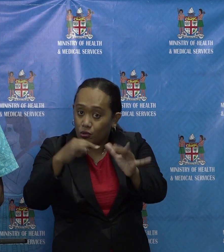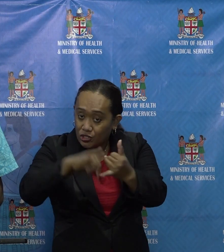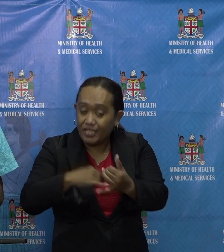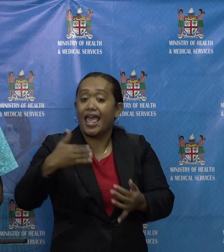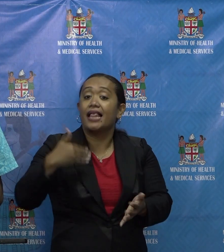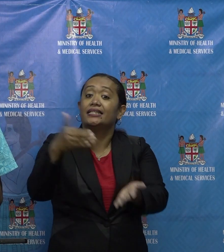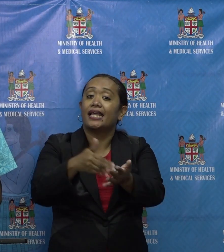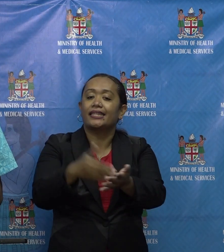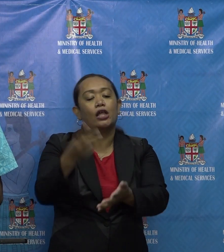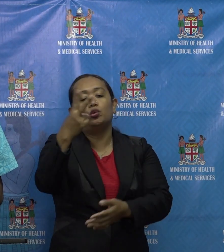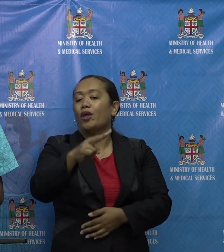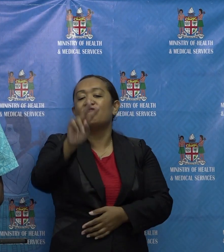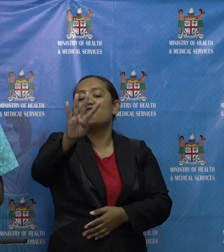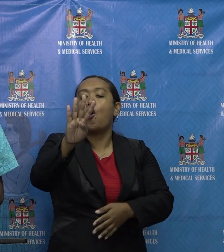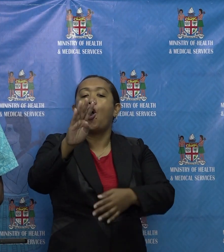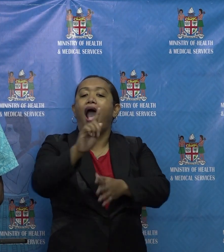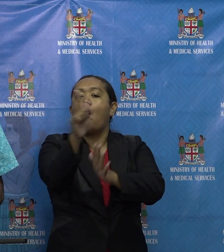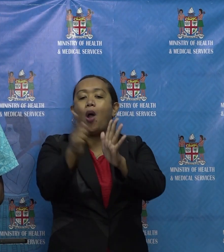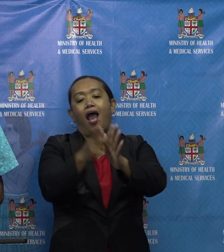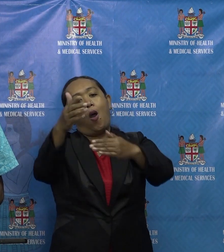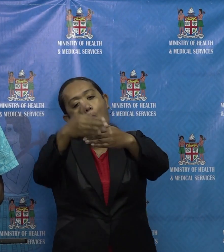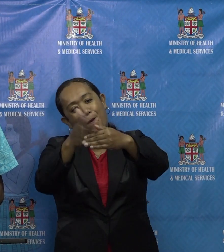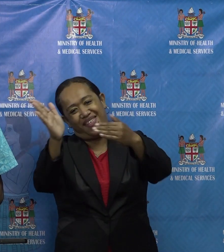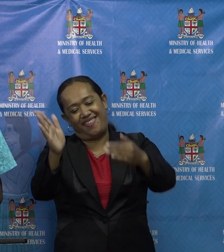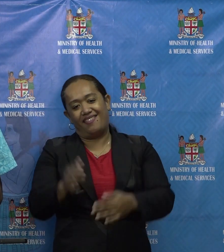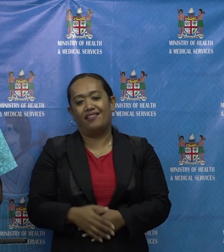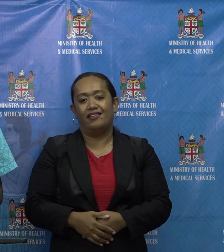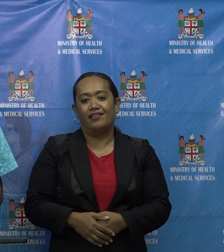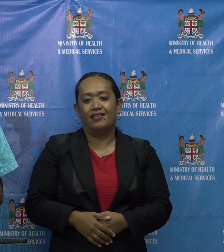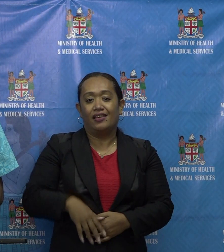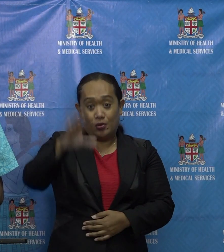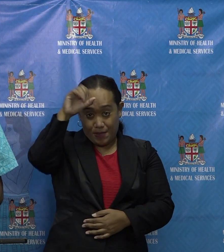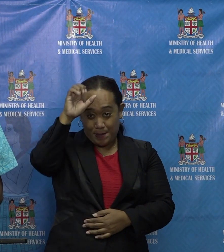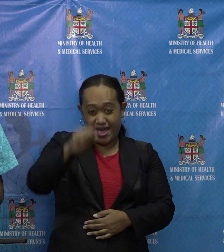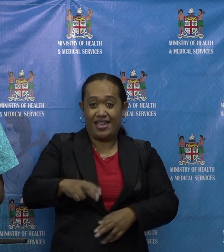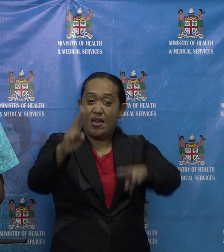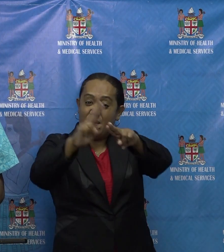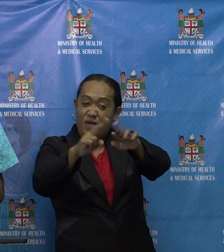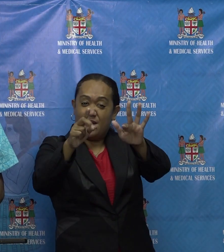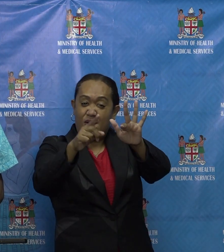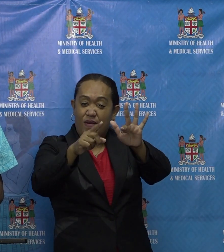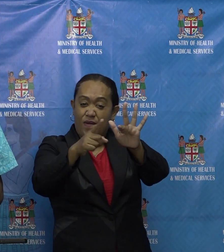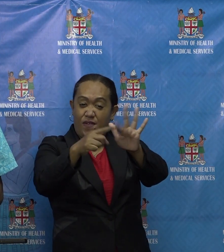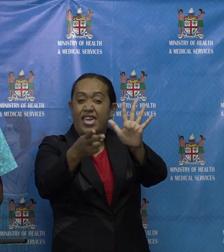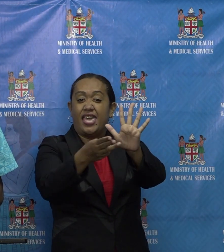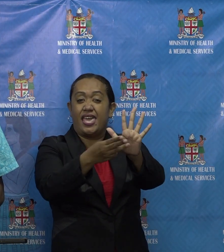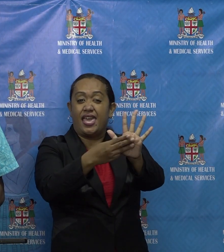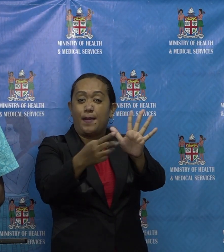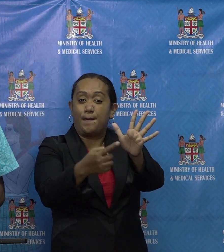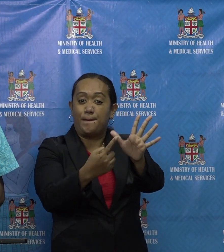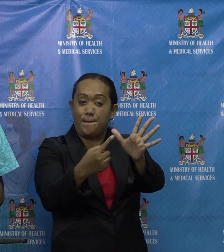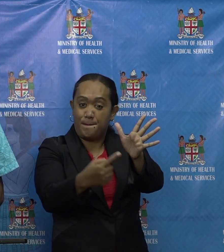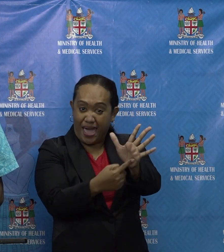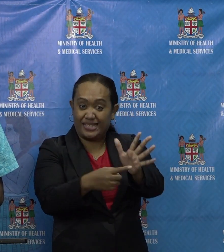tonight. And as you may note, that our female team is currently in Lautoka, and